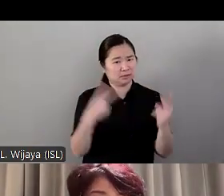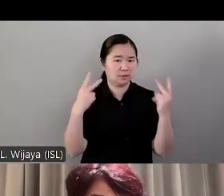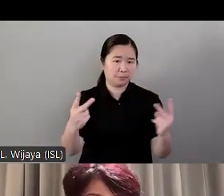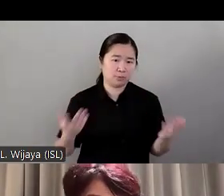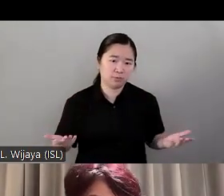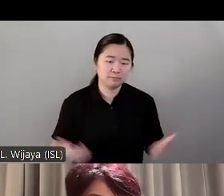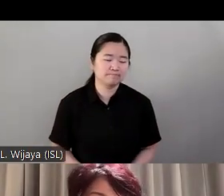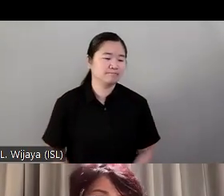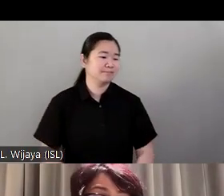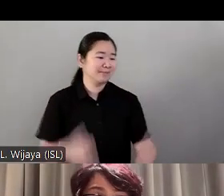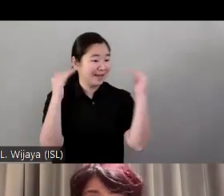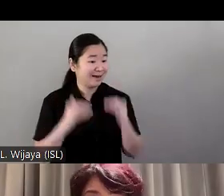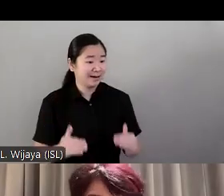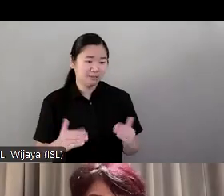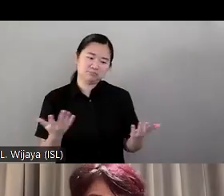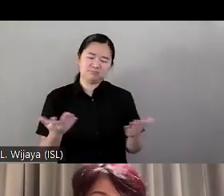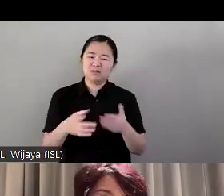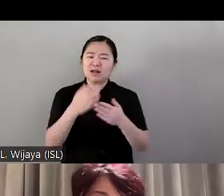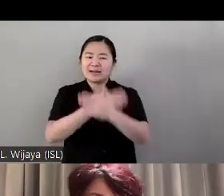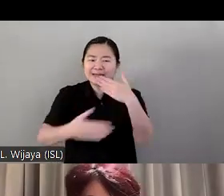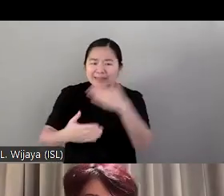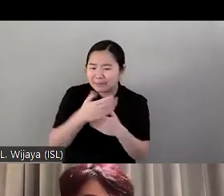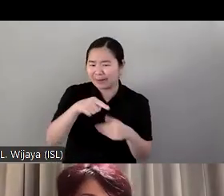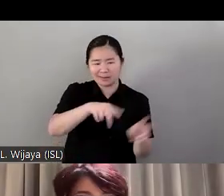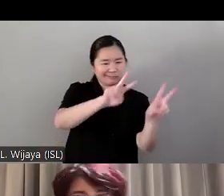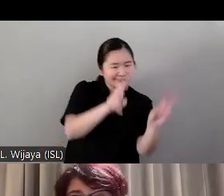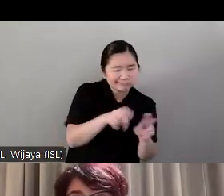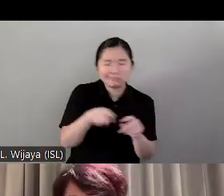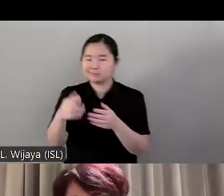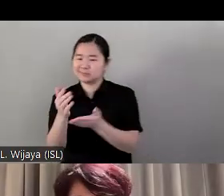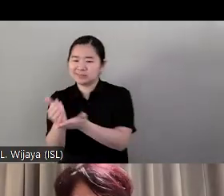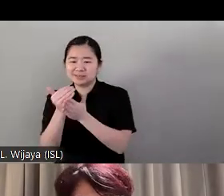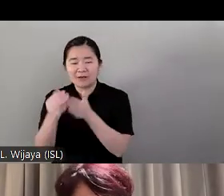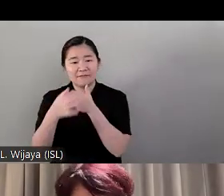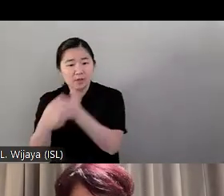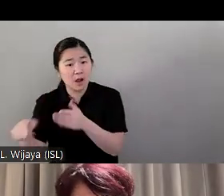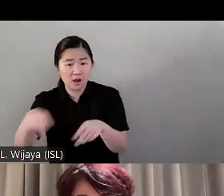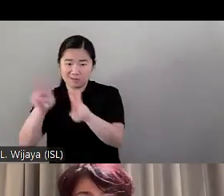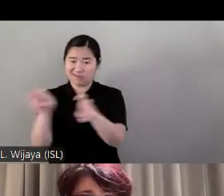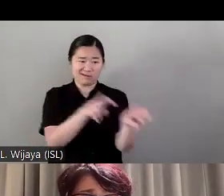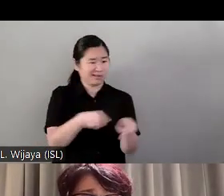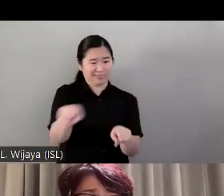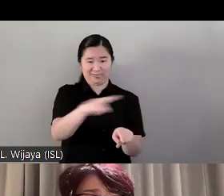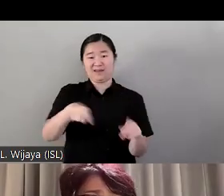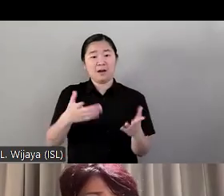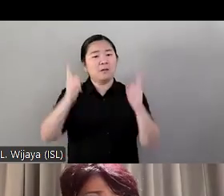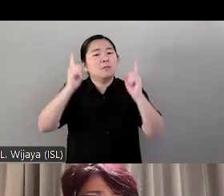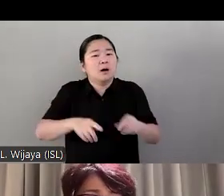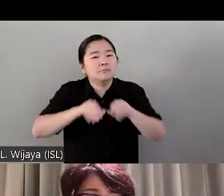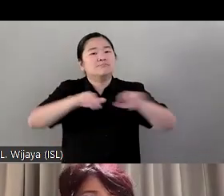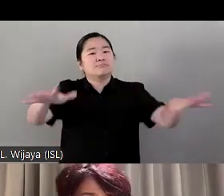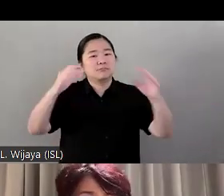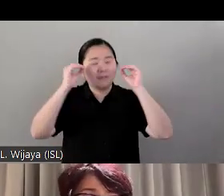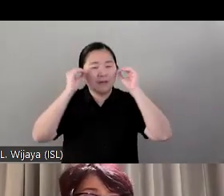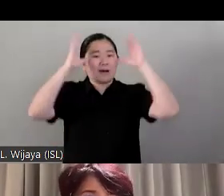do not have access to justice or other mechanisms on an equal basis with others. So it's really